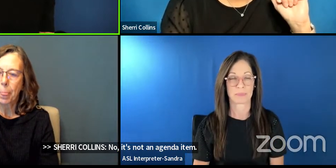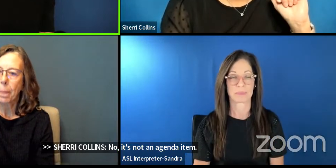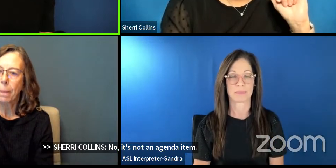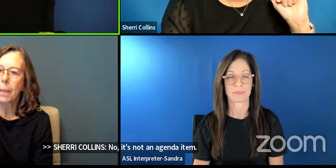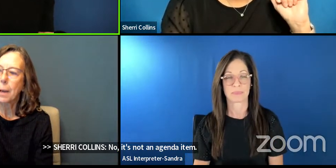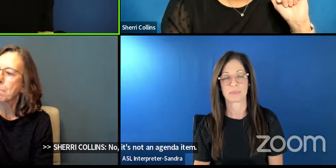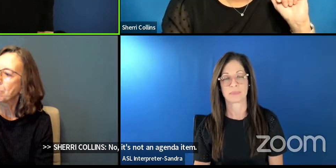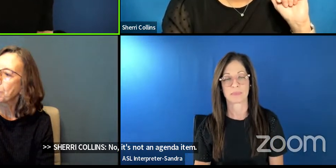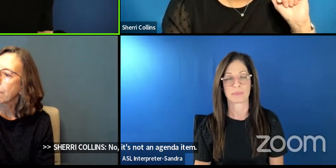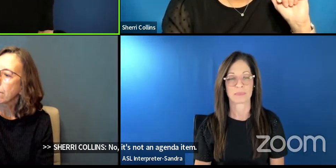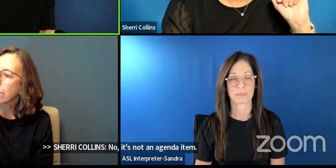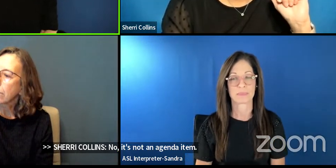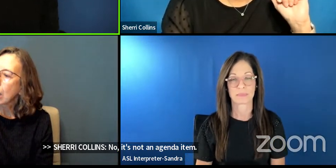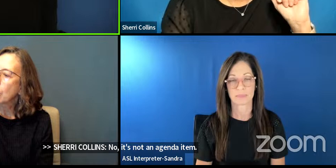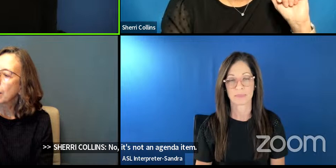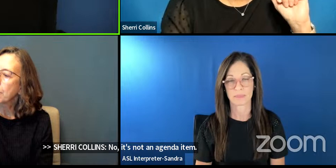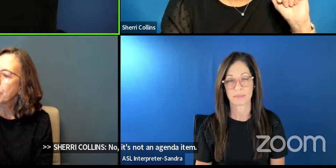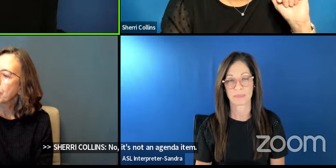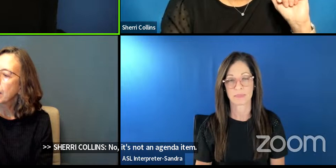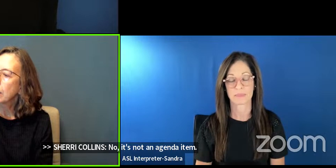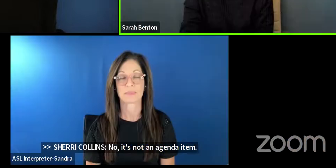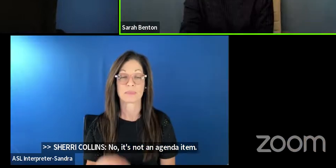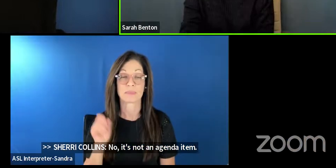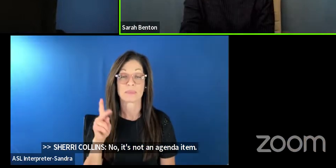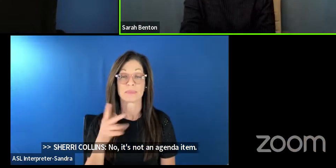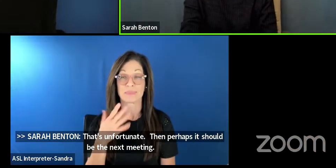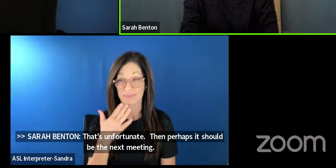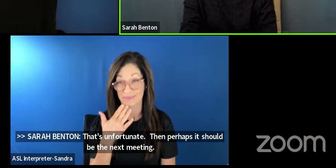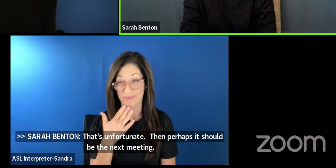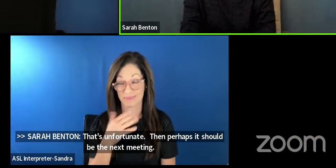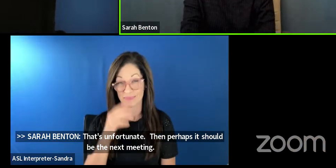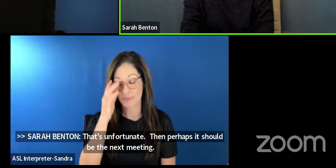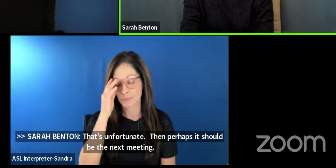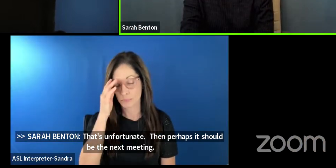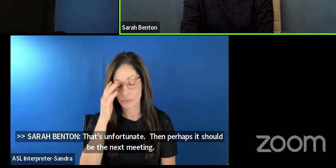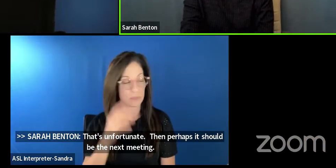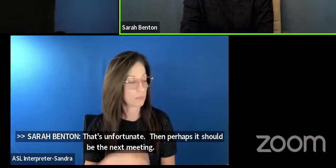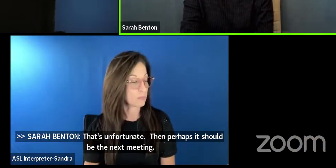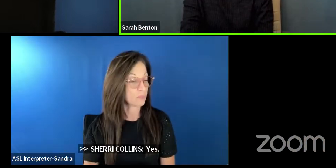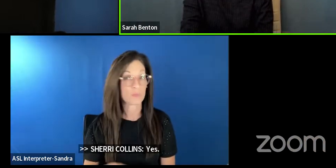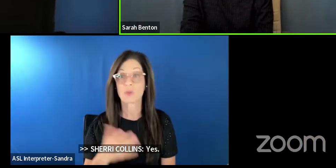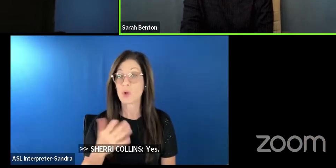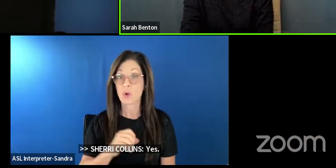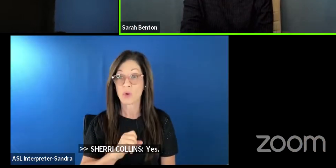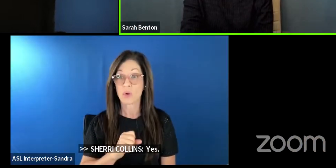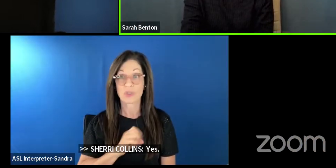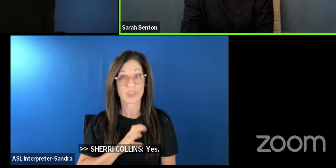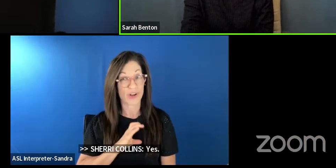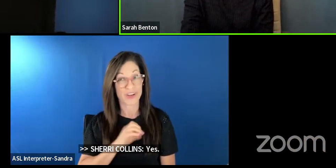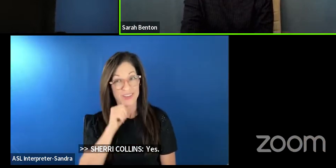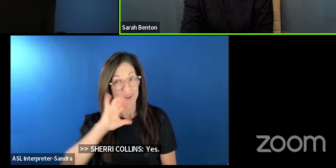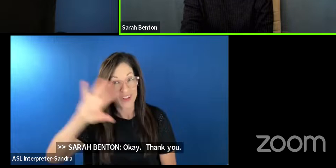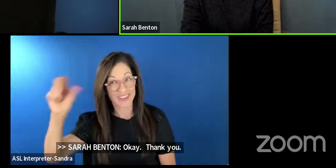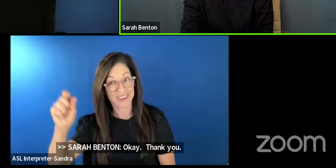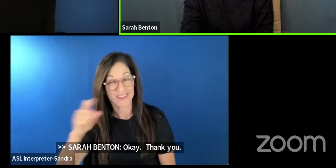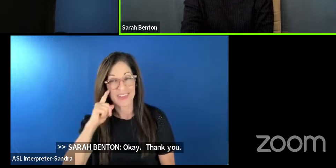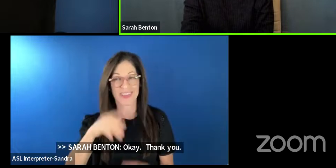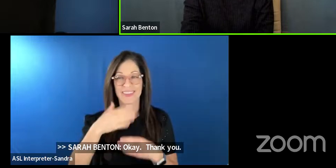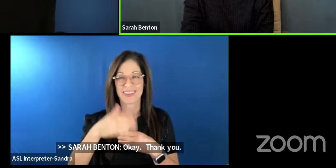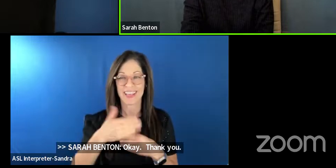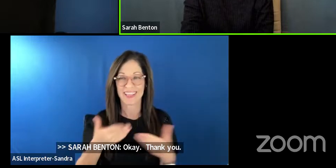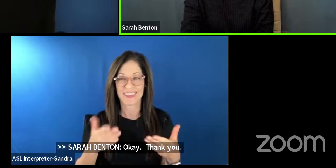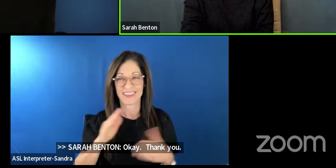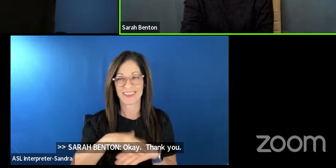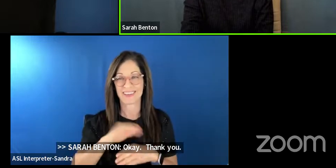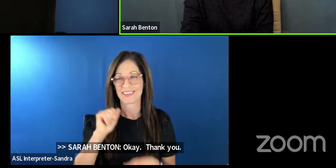Yes. Okay. Yes. Okay, thank you. So Sherry, don't go too far because I believe the next item on the agenda is